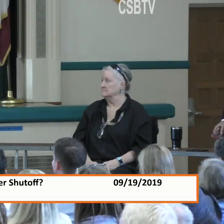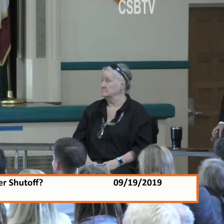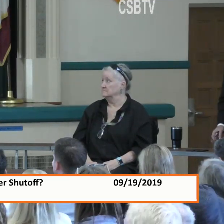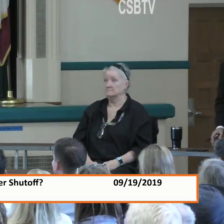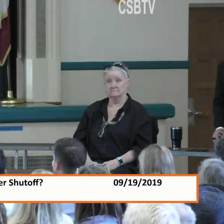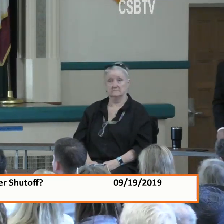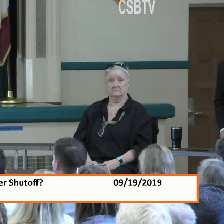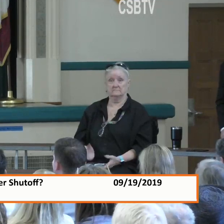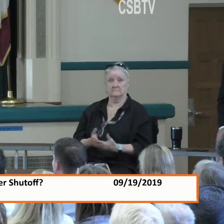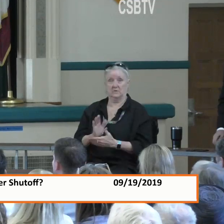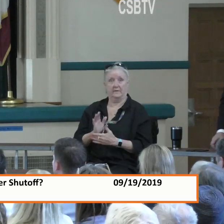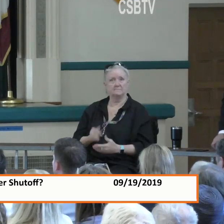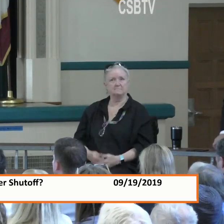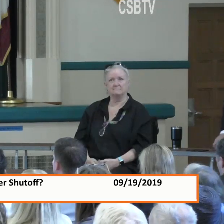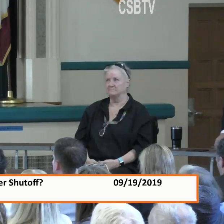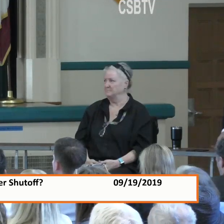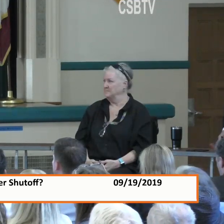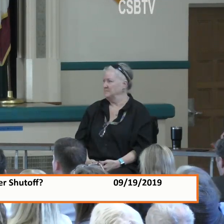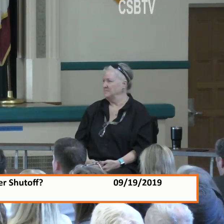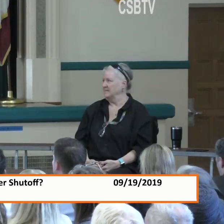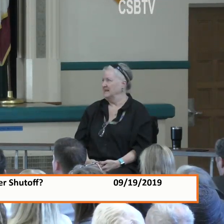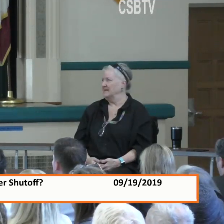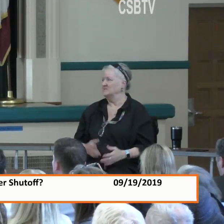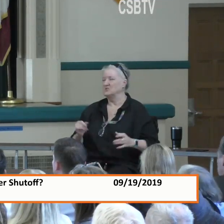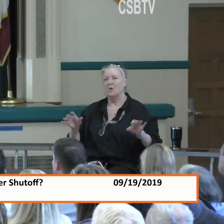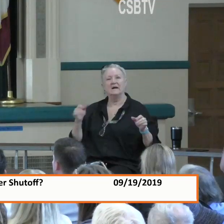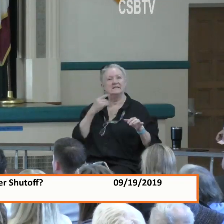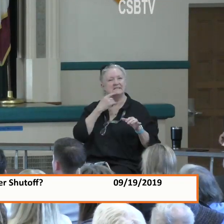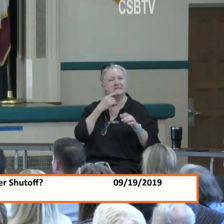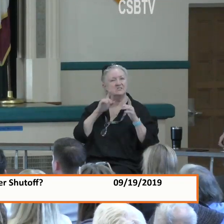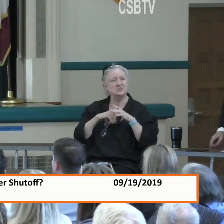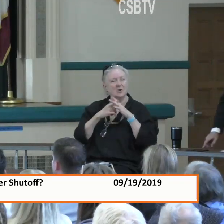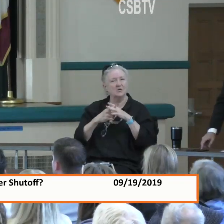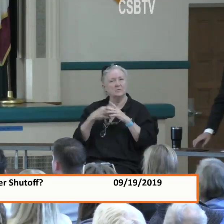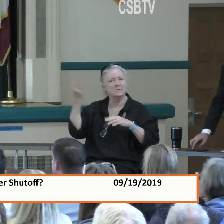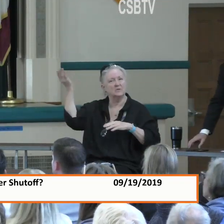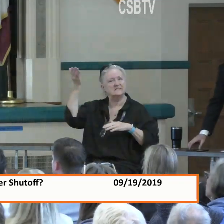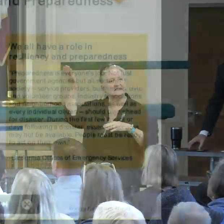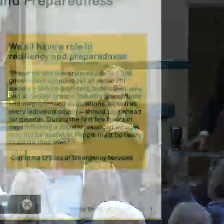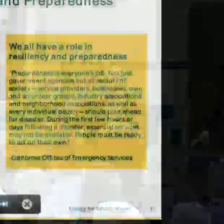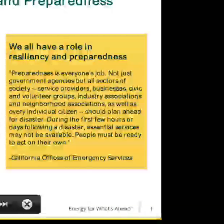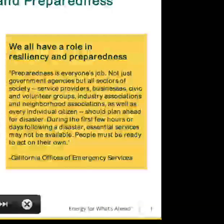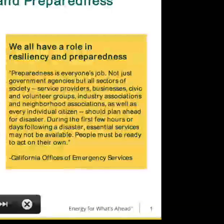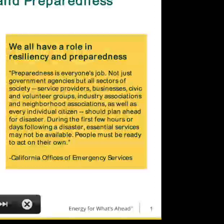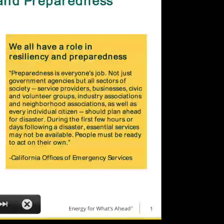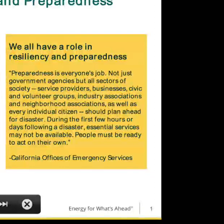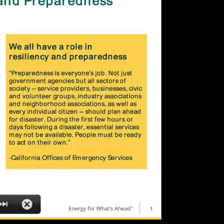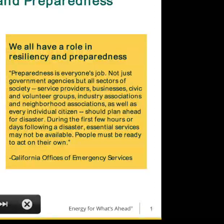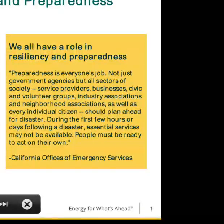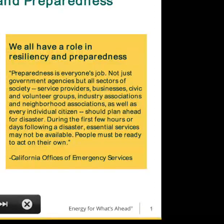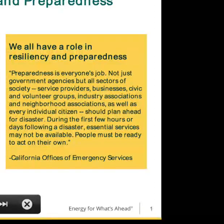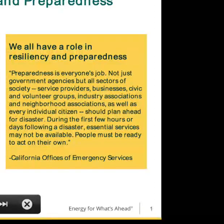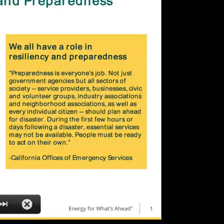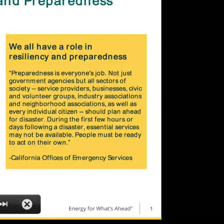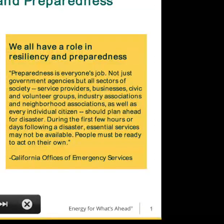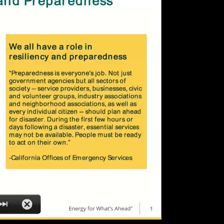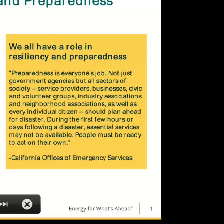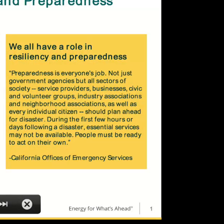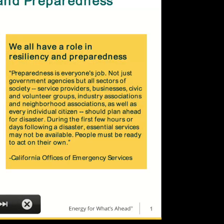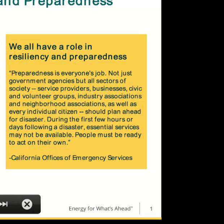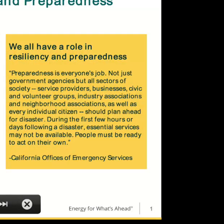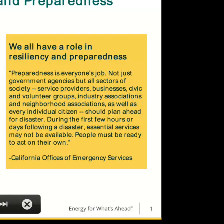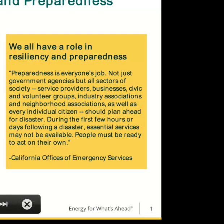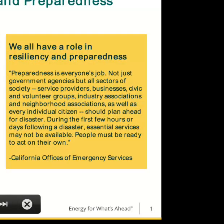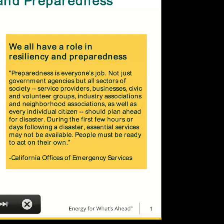there. All right. So I'd like to start off the presentation. While wildfire is top of mind to all of us in